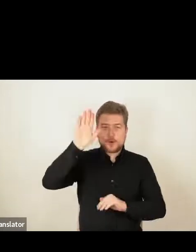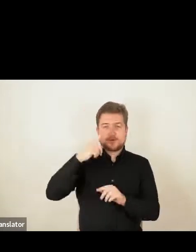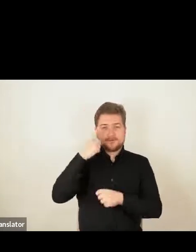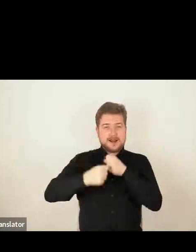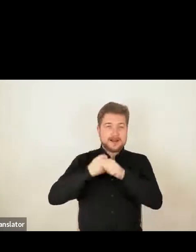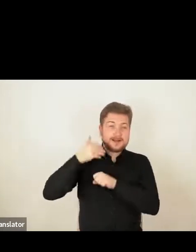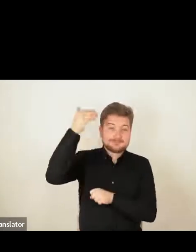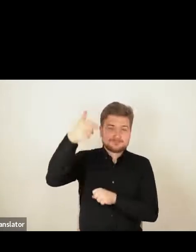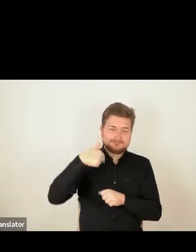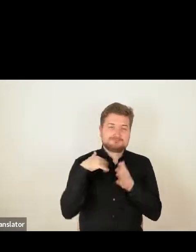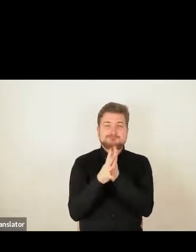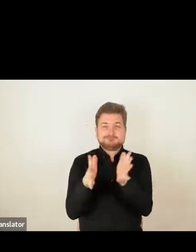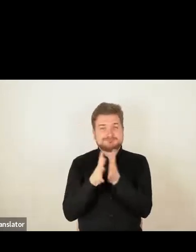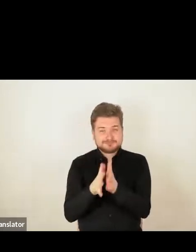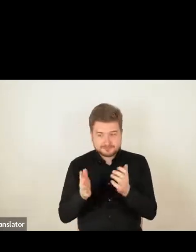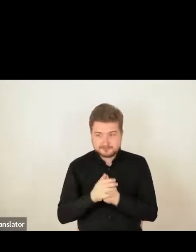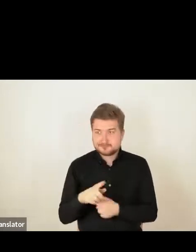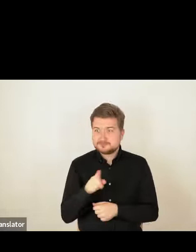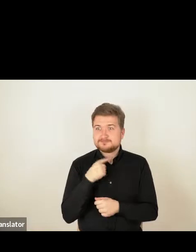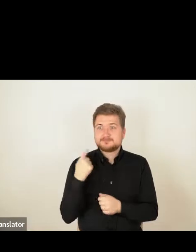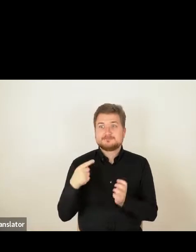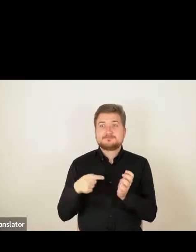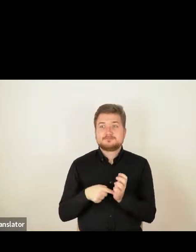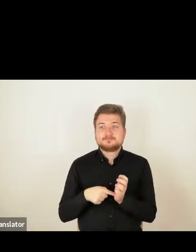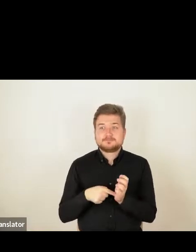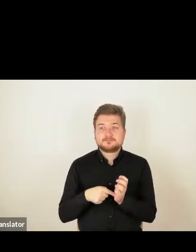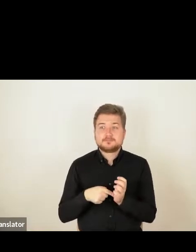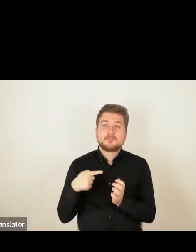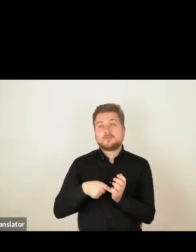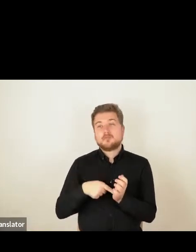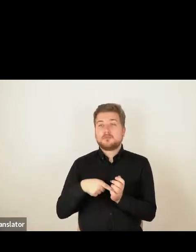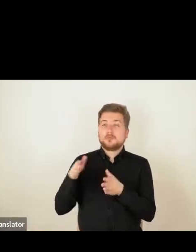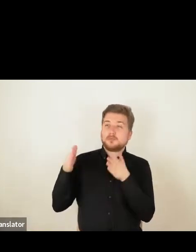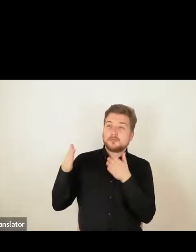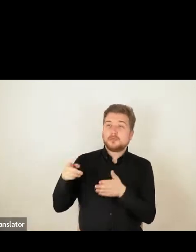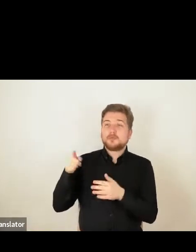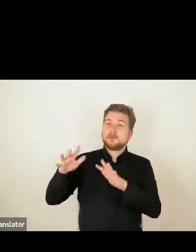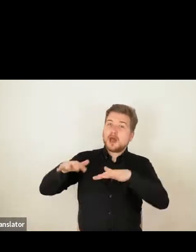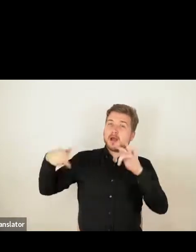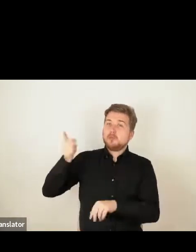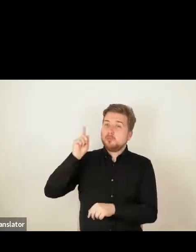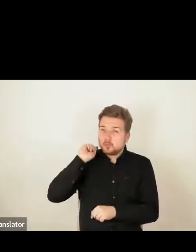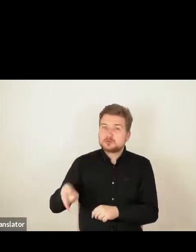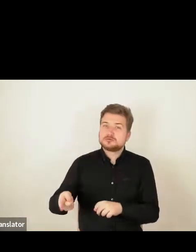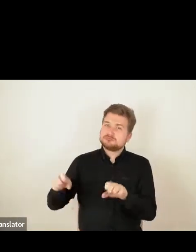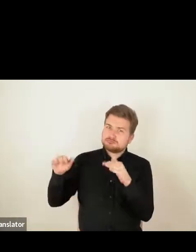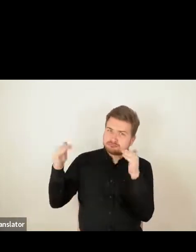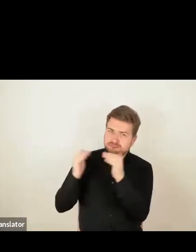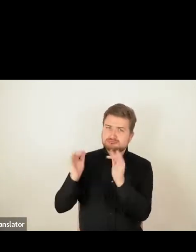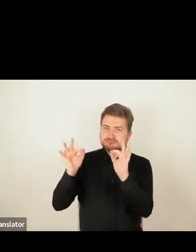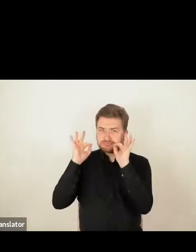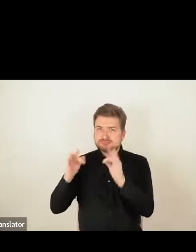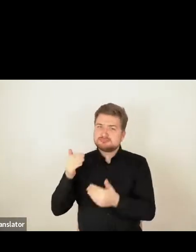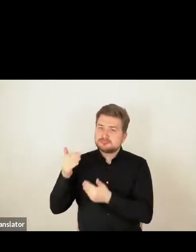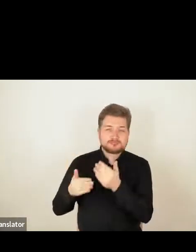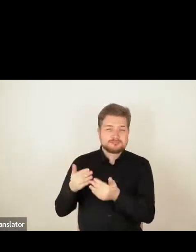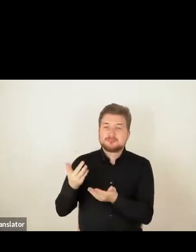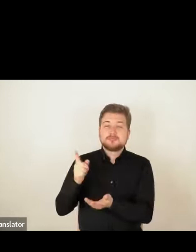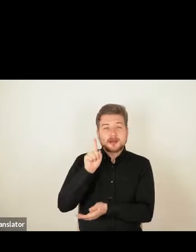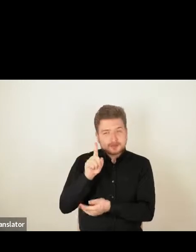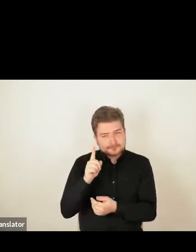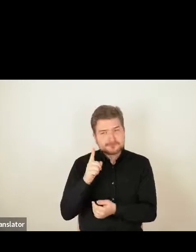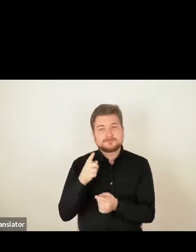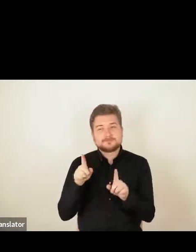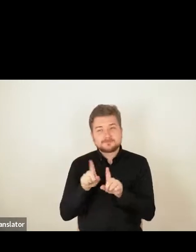We, of course, not only want the parliaments to become gender sensitive, but we also wish to see cross-party cooperation